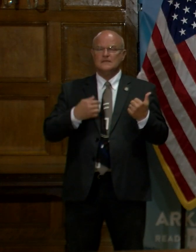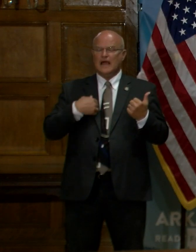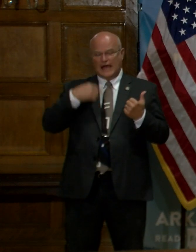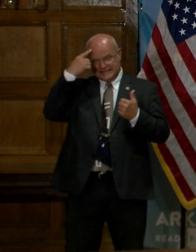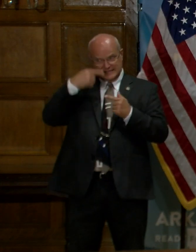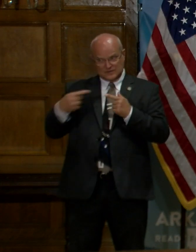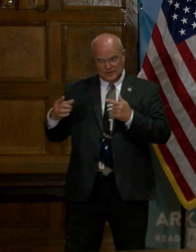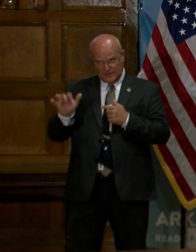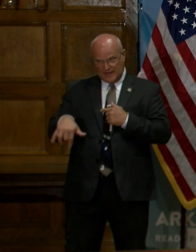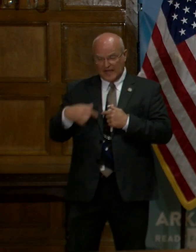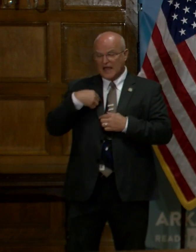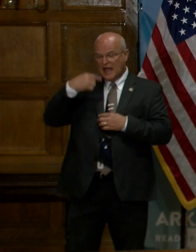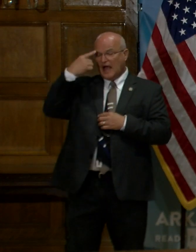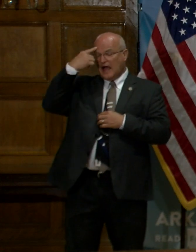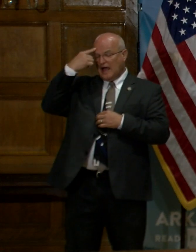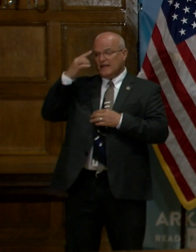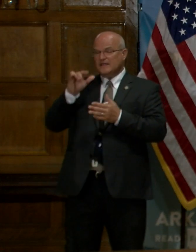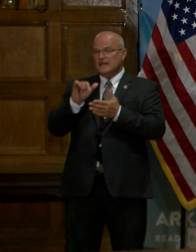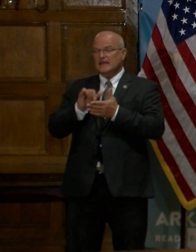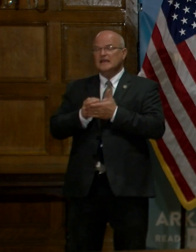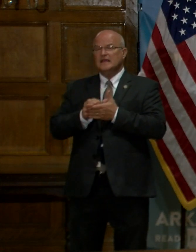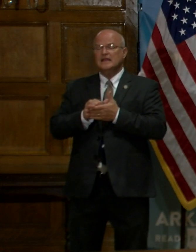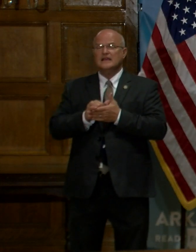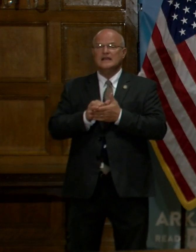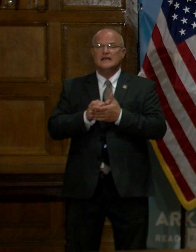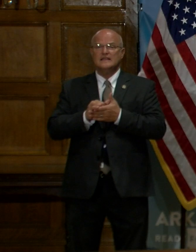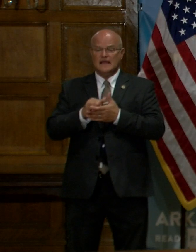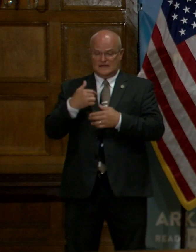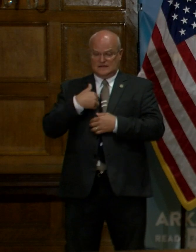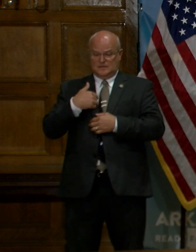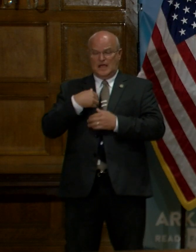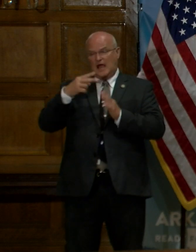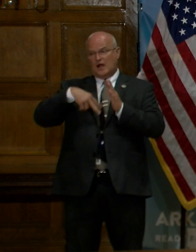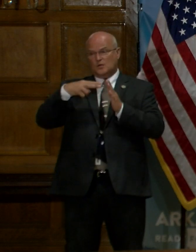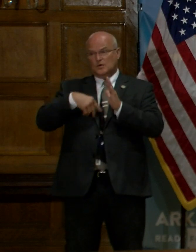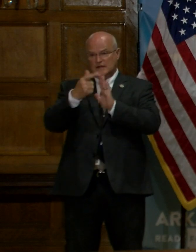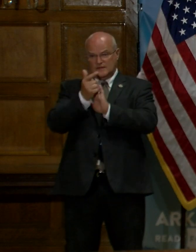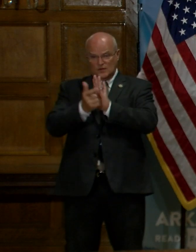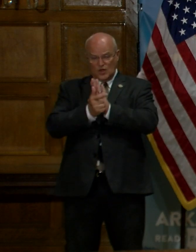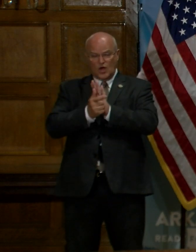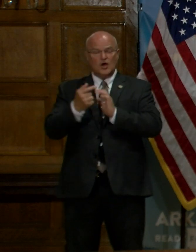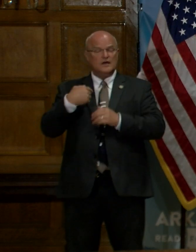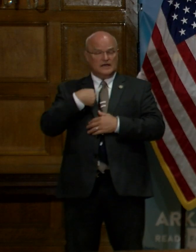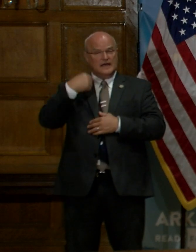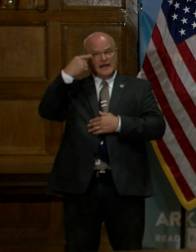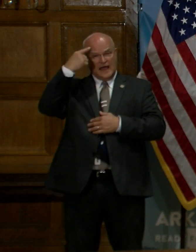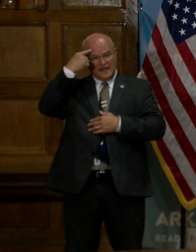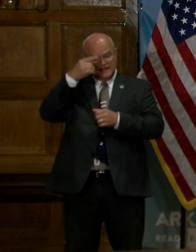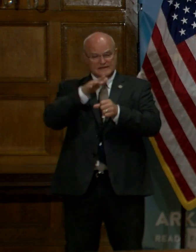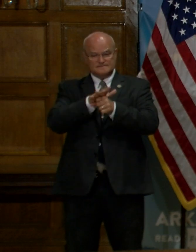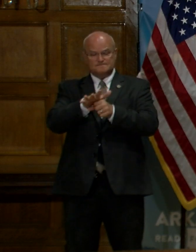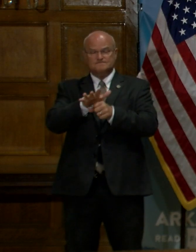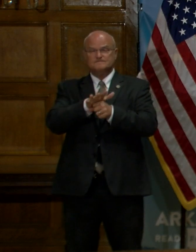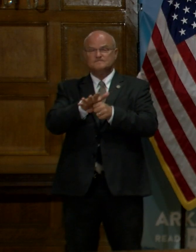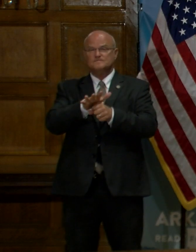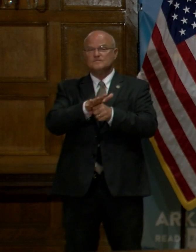I disagree with that. I think that, it's, to me, I read the law, and I think it's